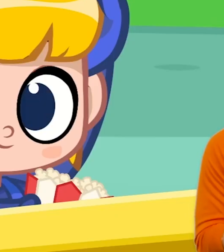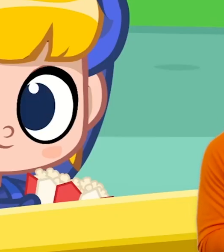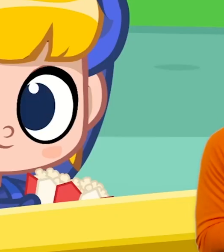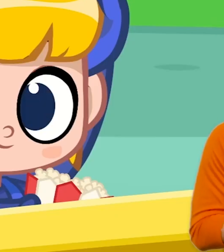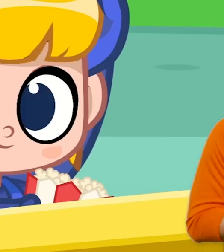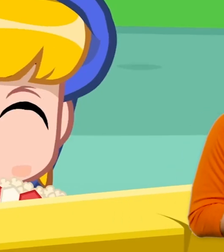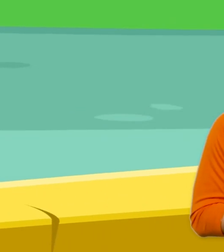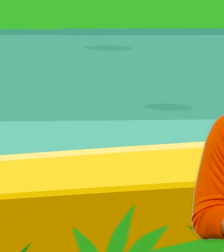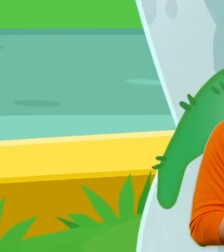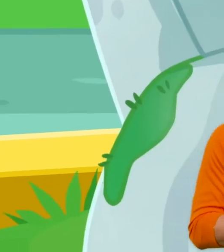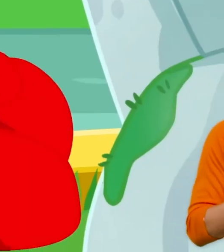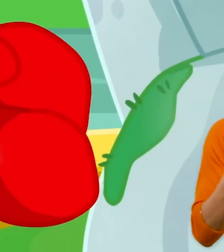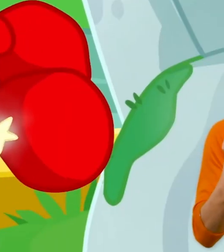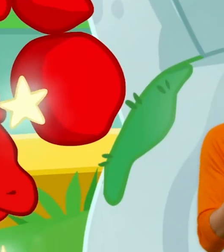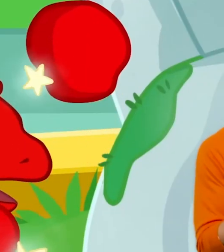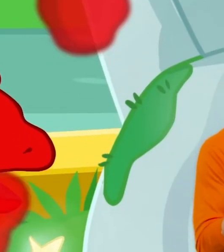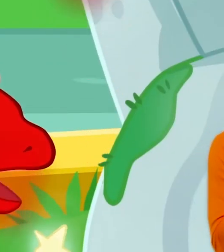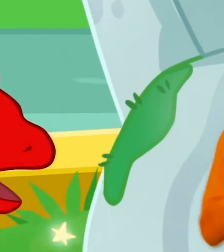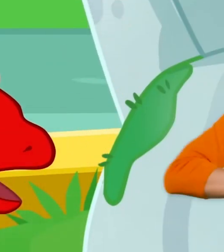Aww. Wow! Morphle wanted to be chameleon too.